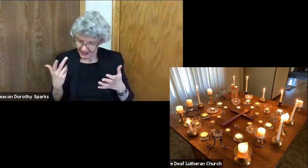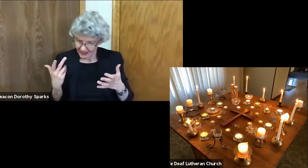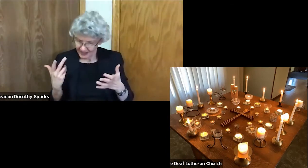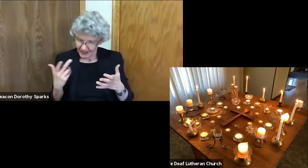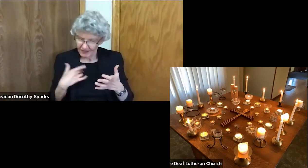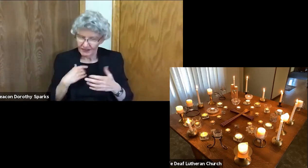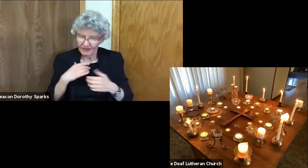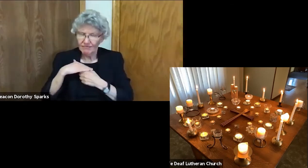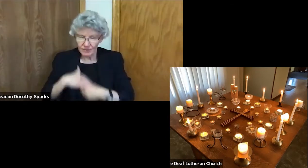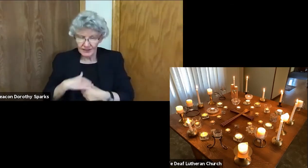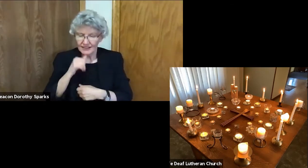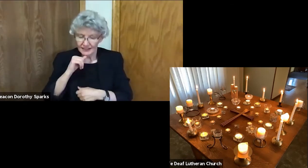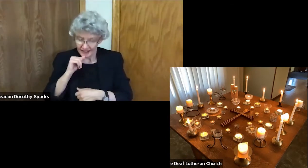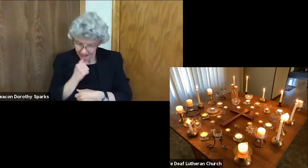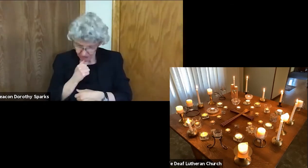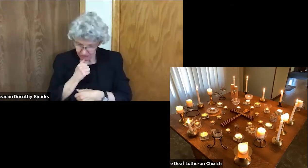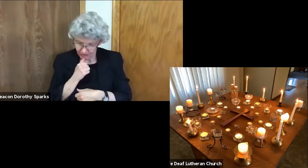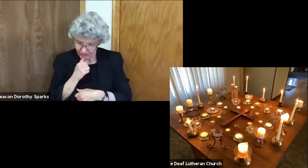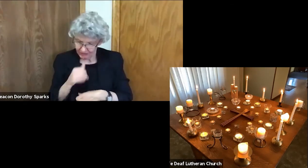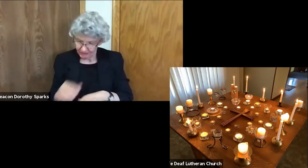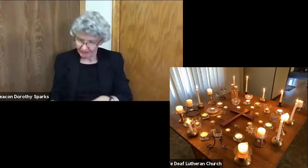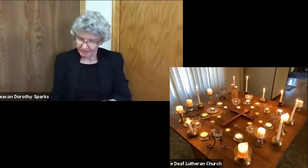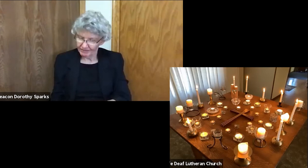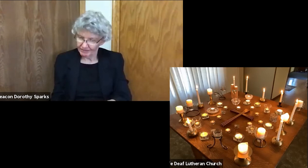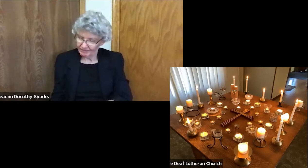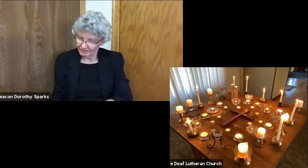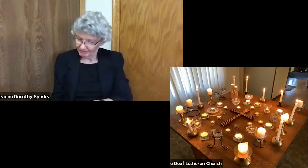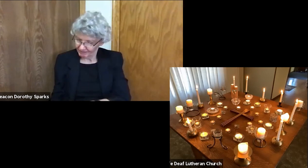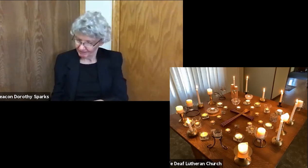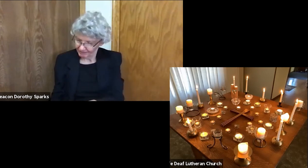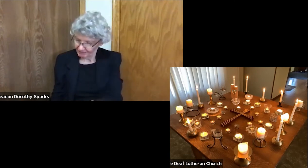For those who live daily under the pressure of expectations.